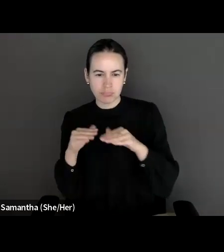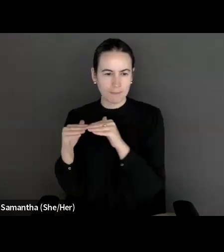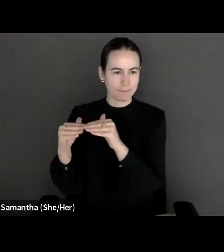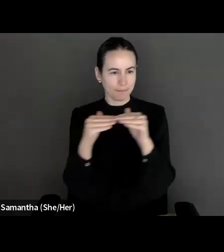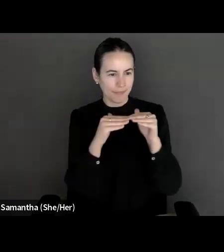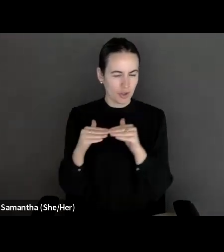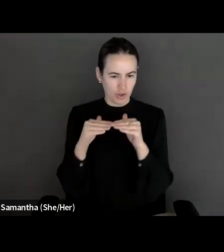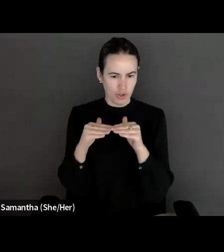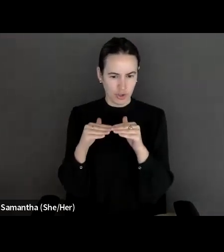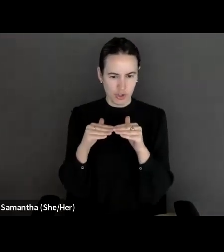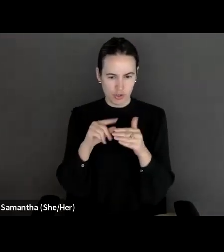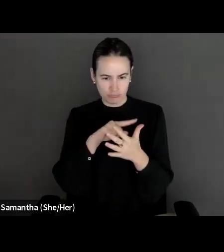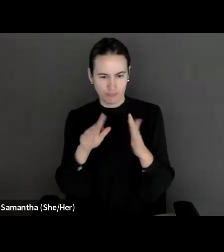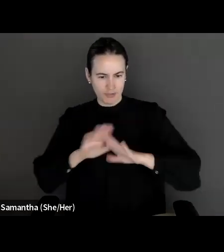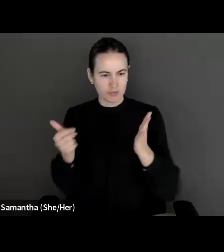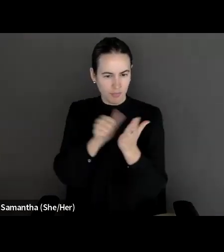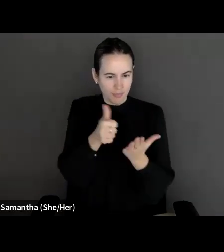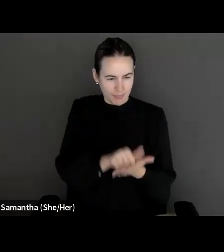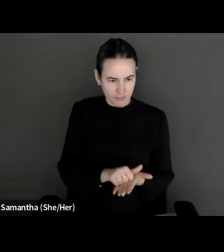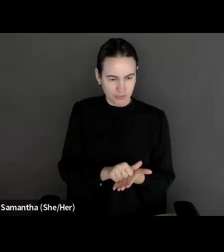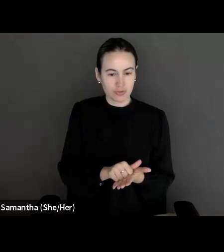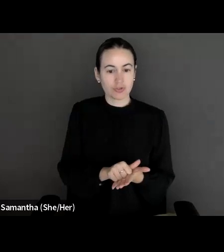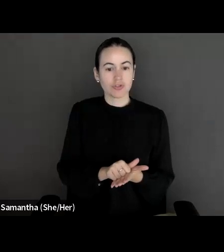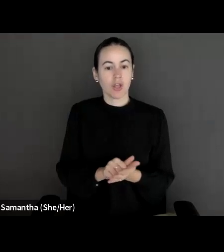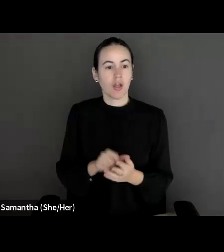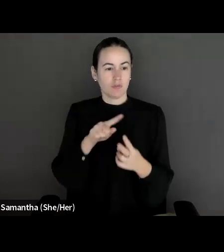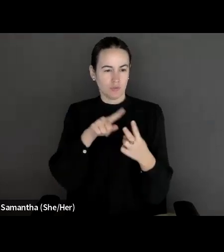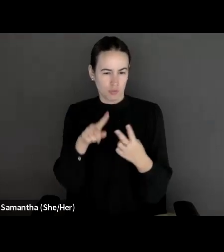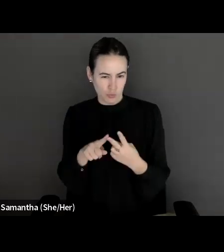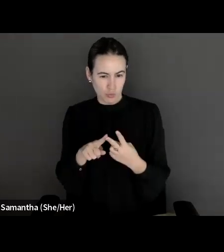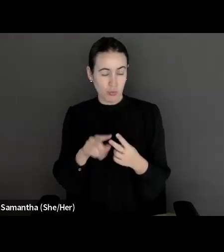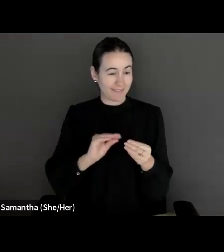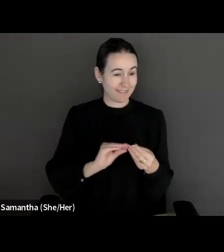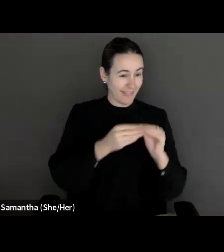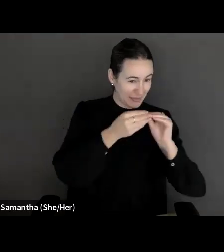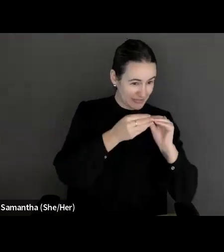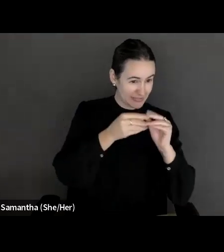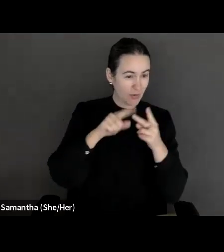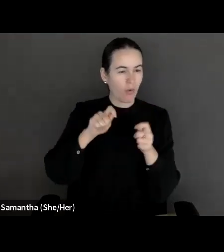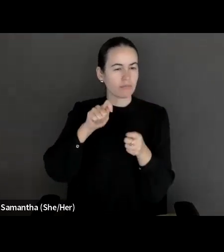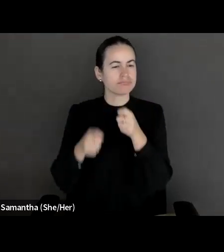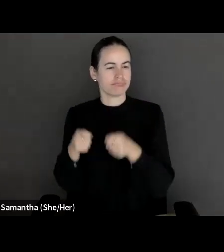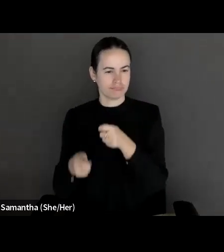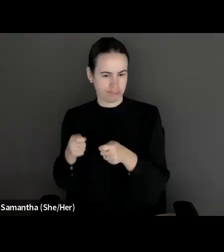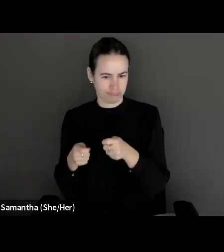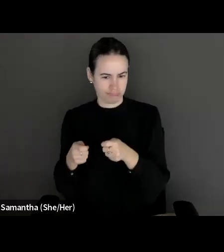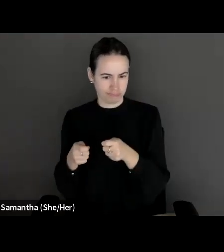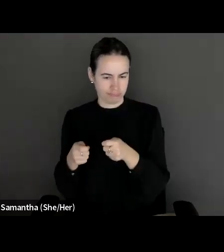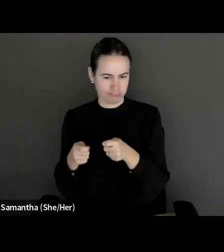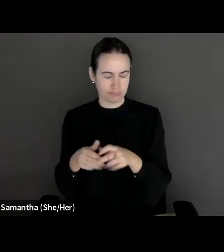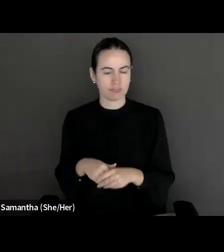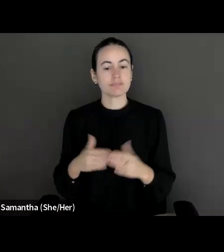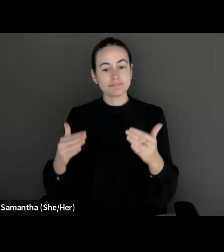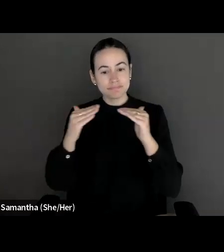that looked at scale development or scale revisions in language assessment and testing. We did a principled search